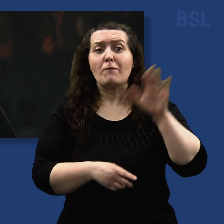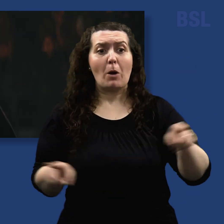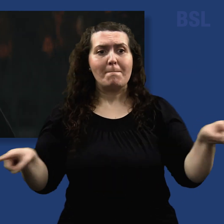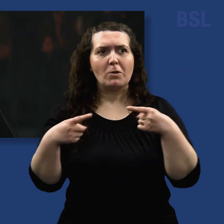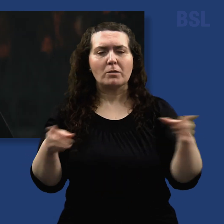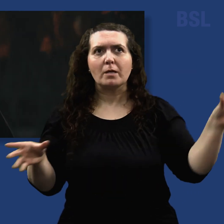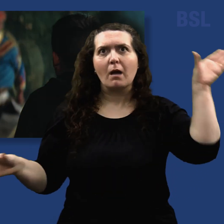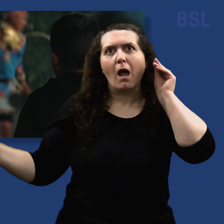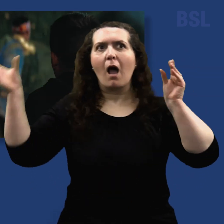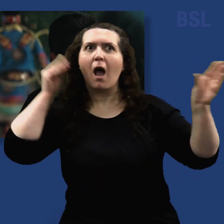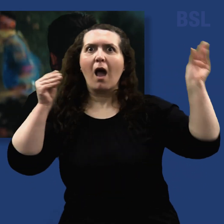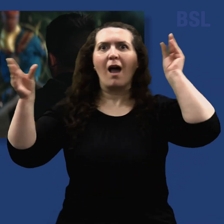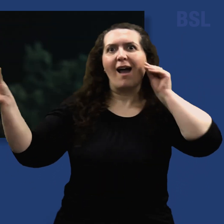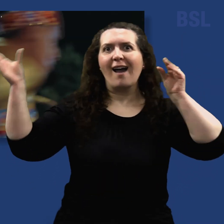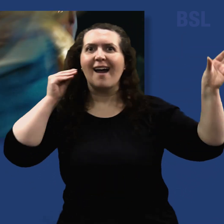music.